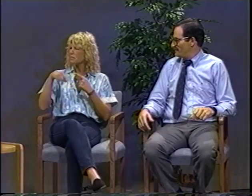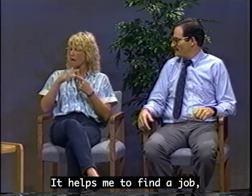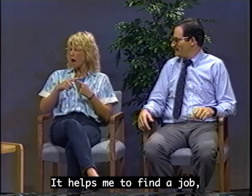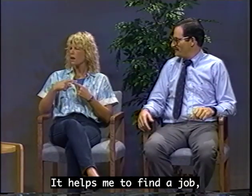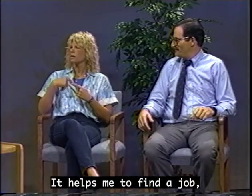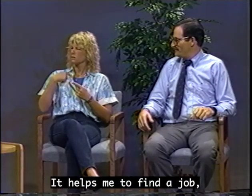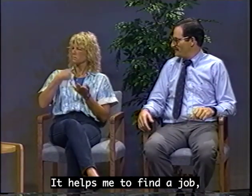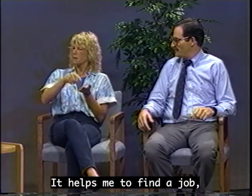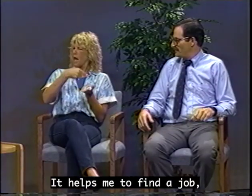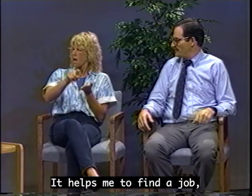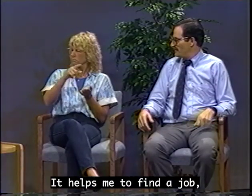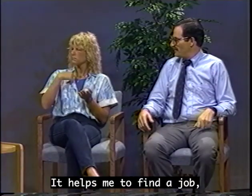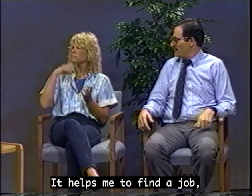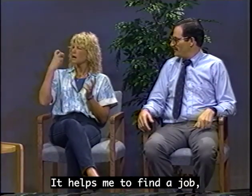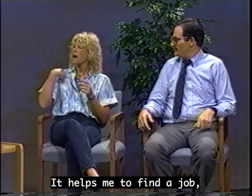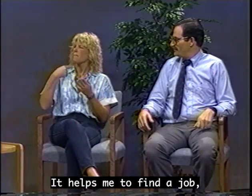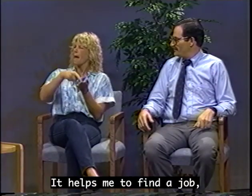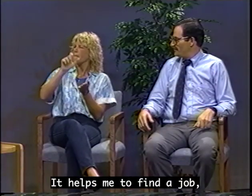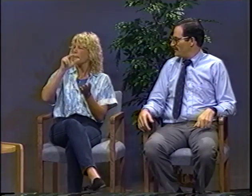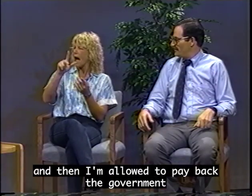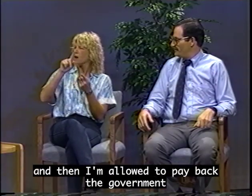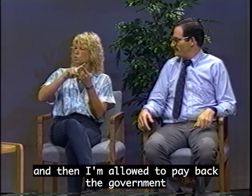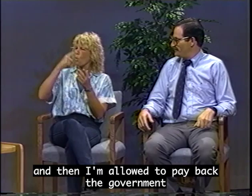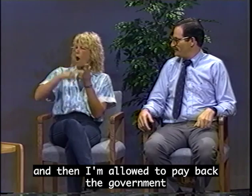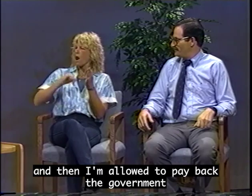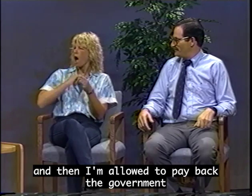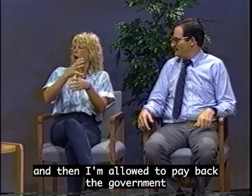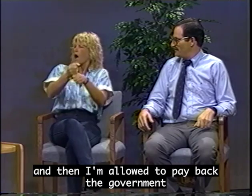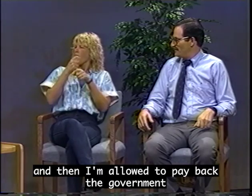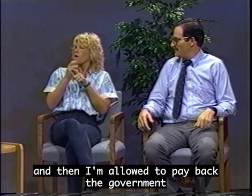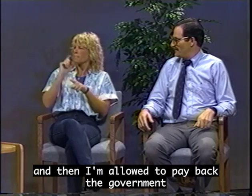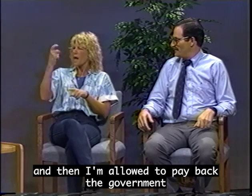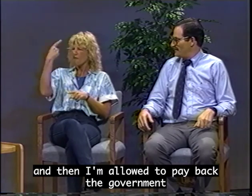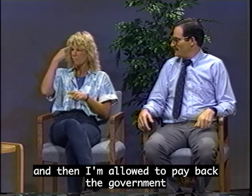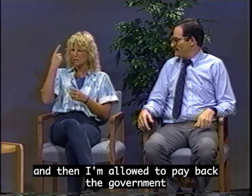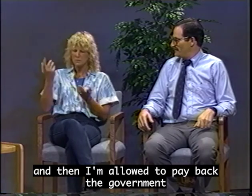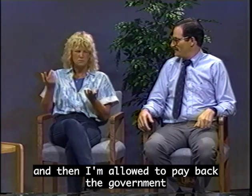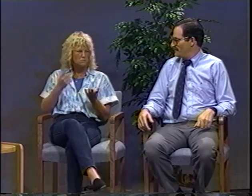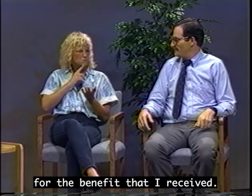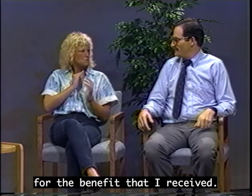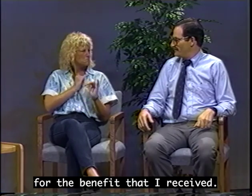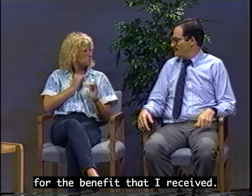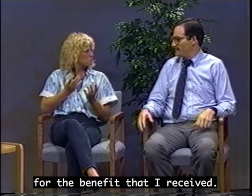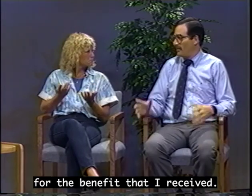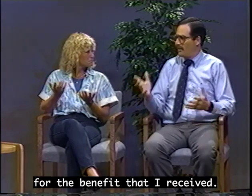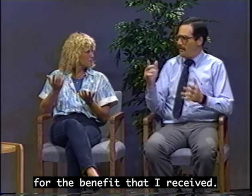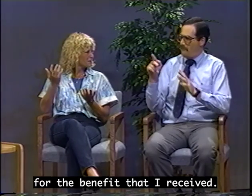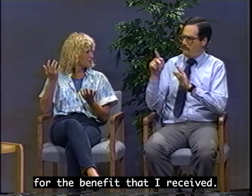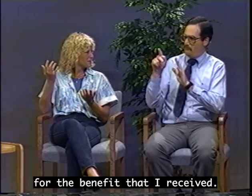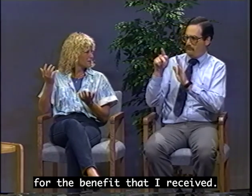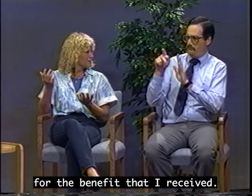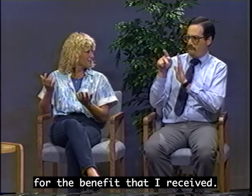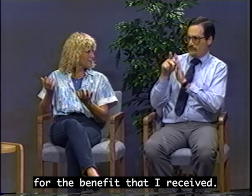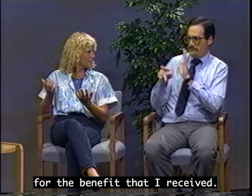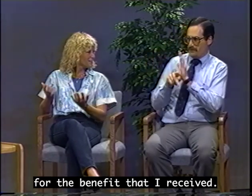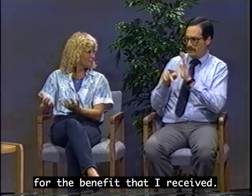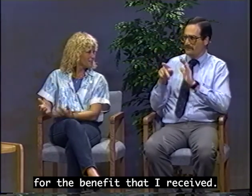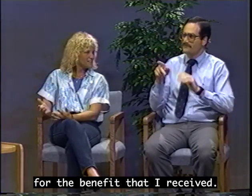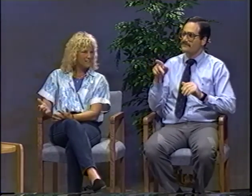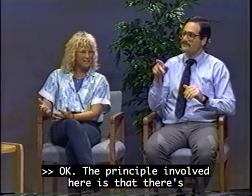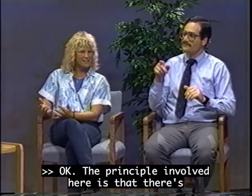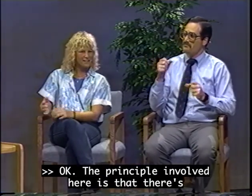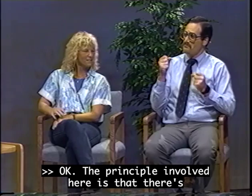society. It helps me to find a job. And then I'm allowed to pay back the government for the benefit that I received.